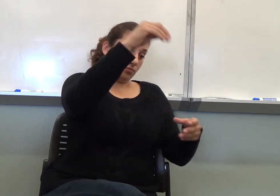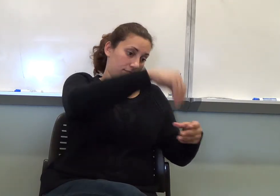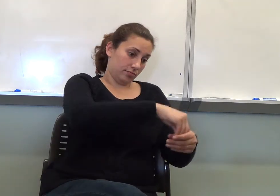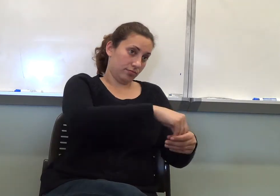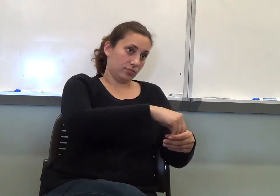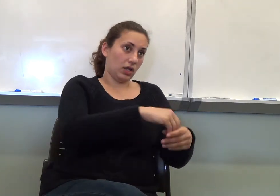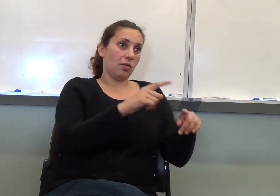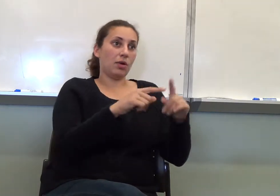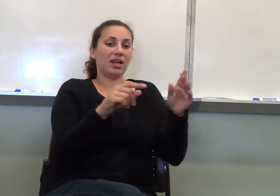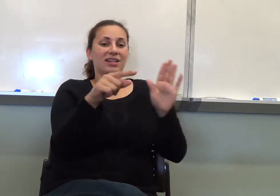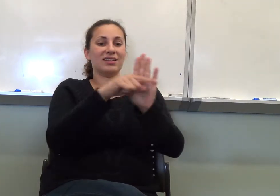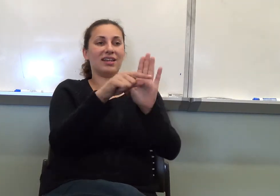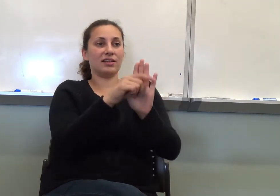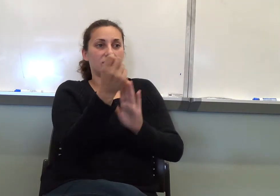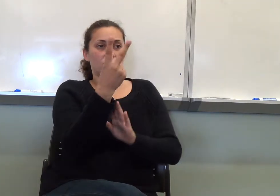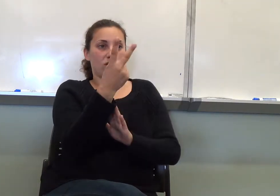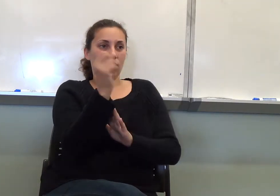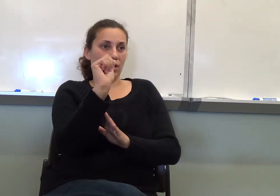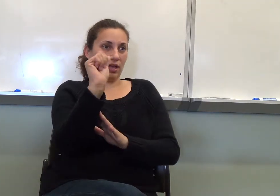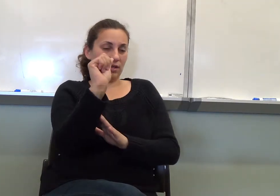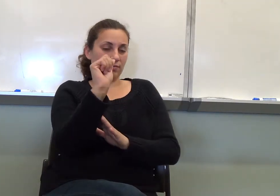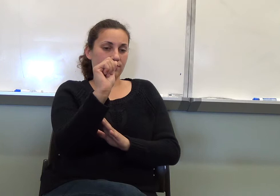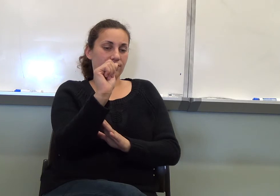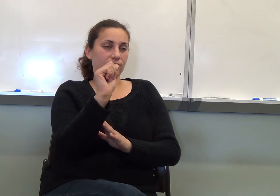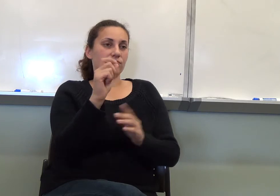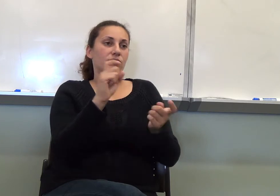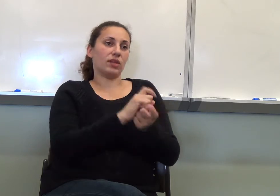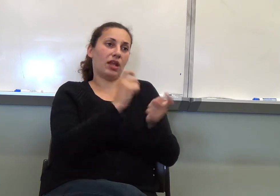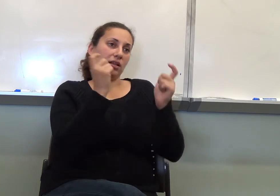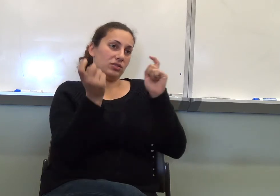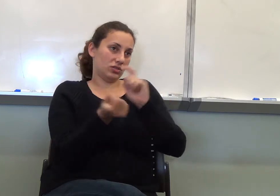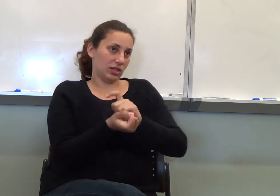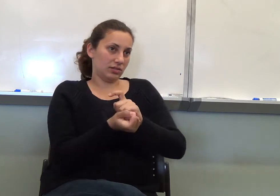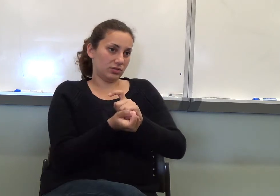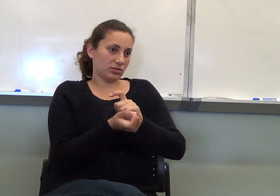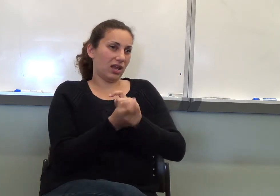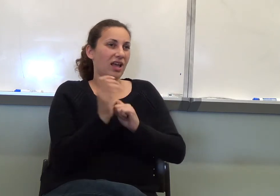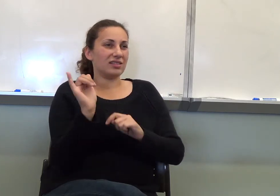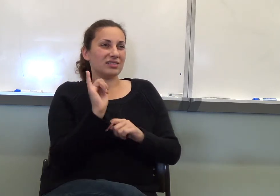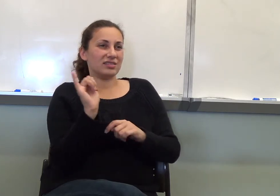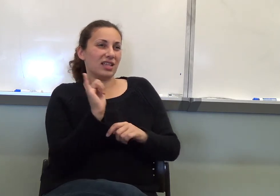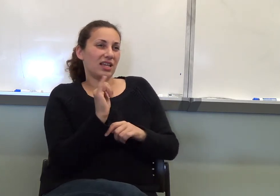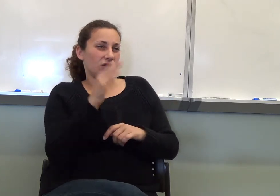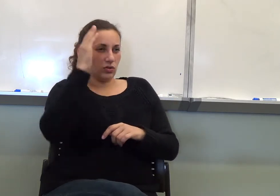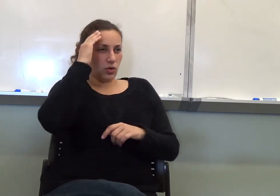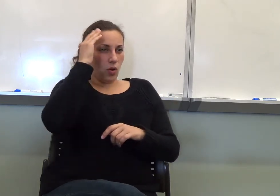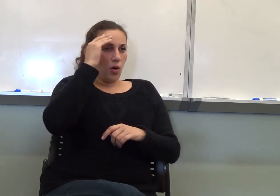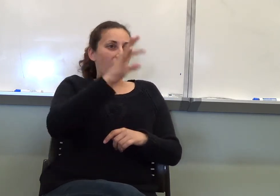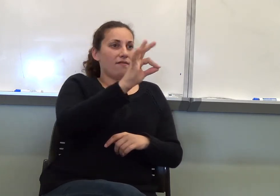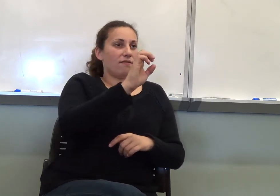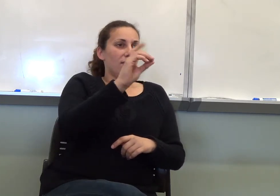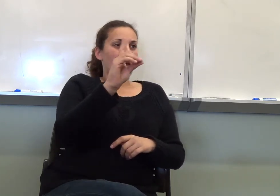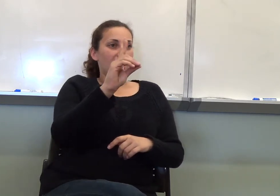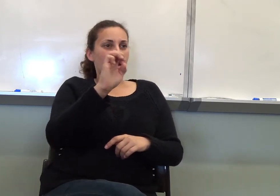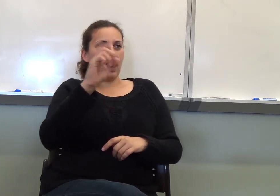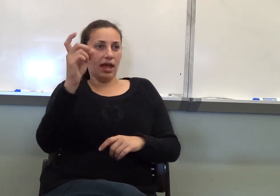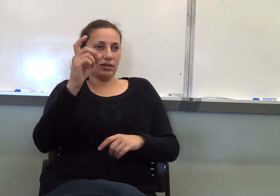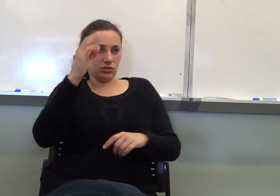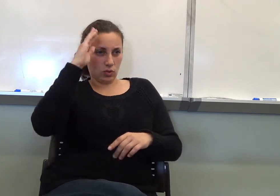of the opposite. That would be a negative 12a. That's like FedEx coming by and dropping off 20 boxes of widgets, right? And then